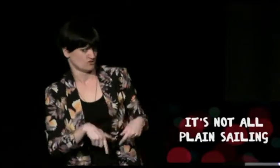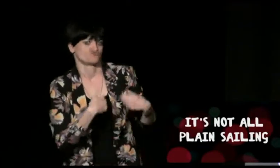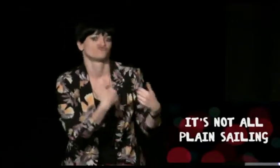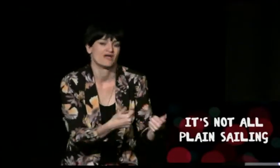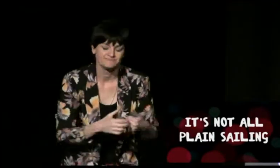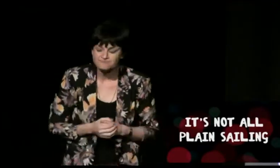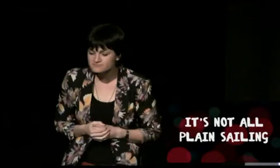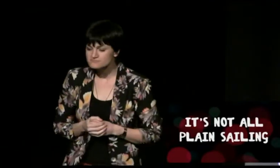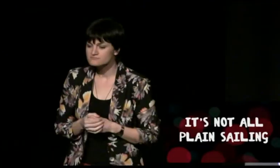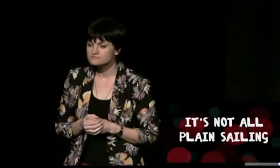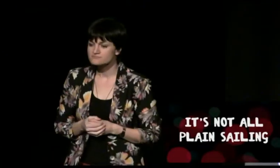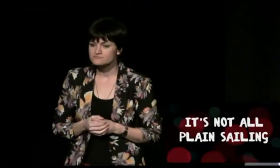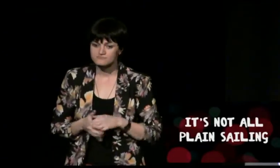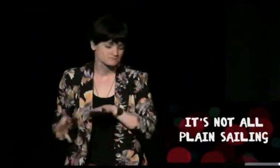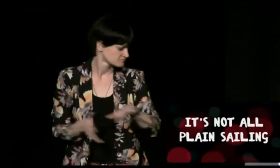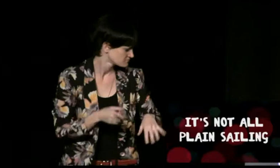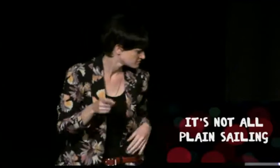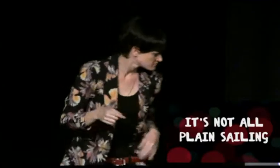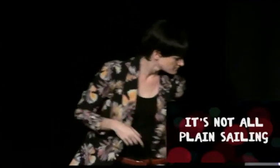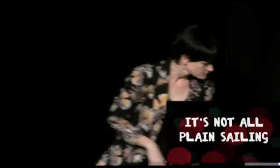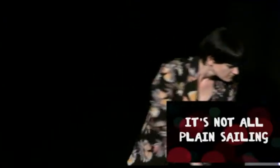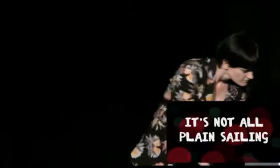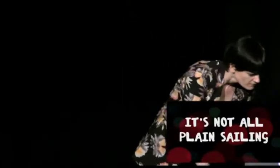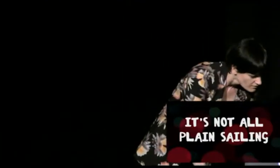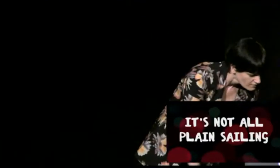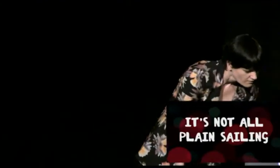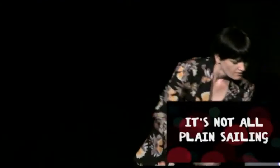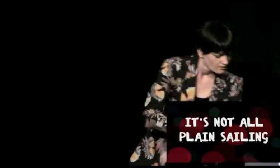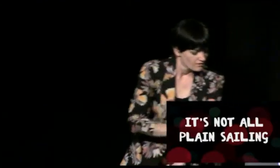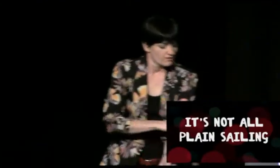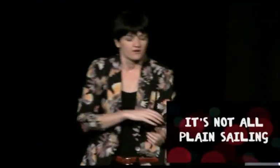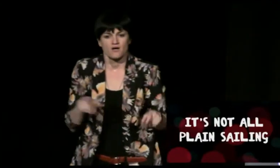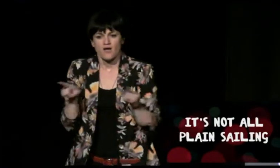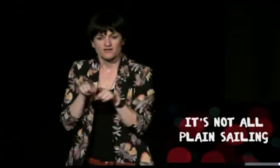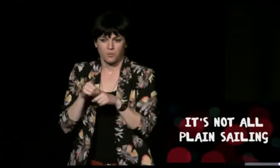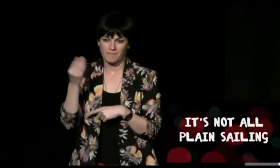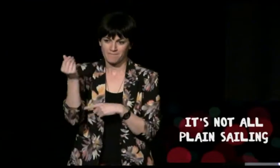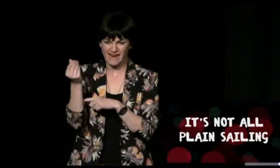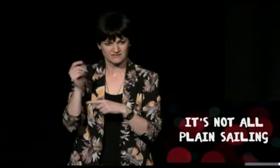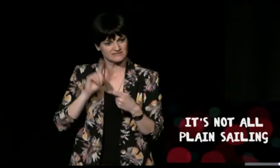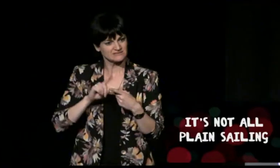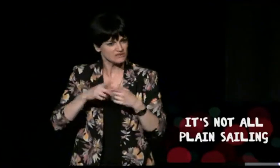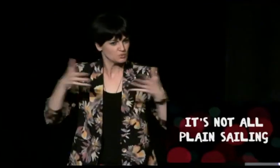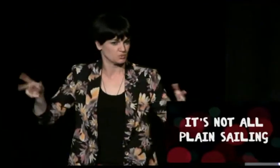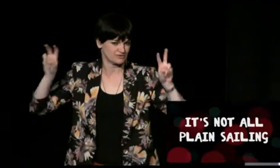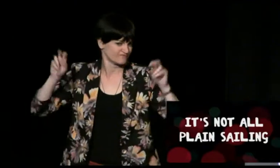topic and others and they've reduced the licensing fees so there's still some cost in terms of getting access to them but the cost is